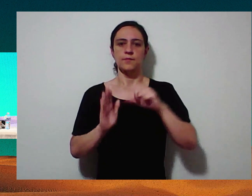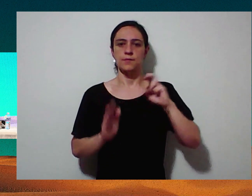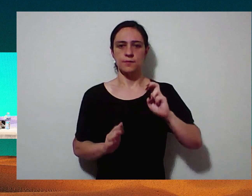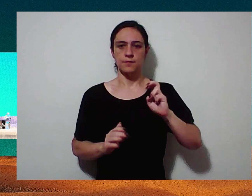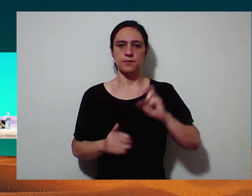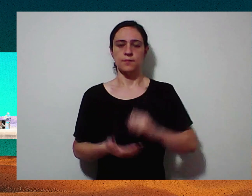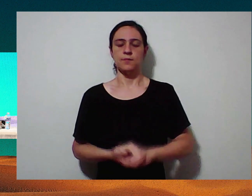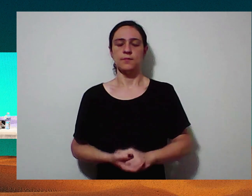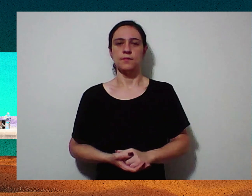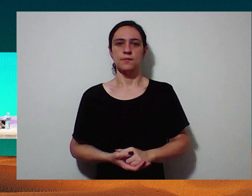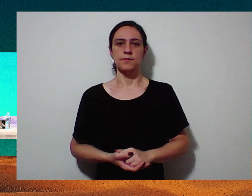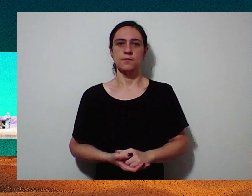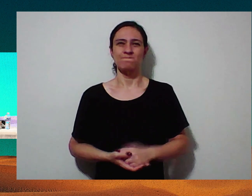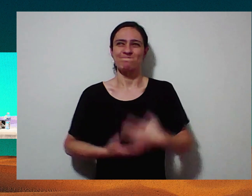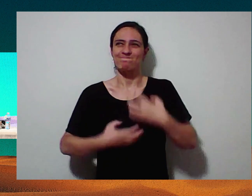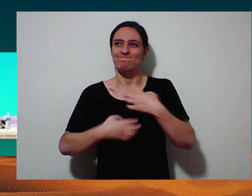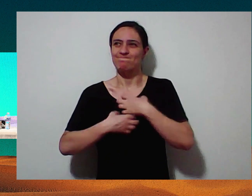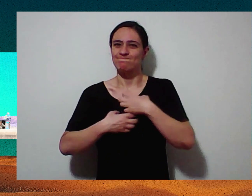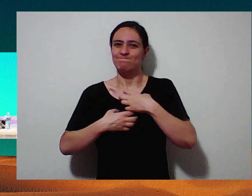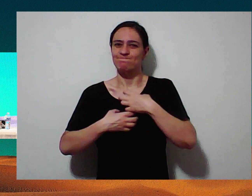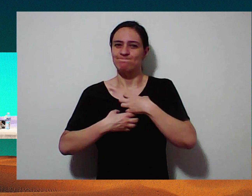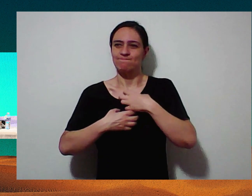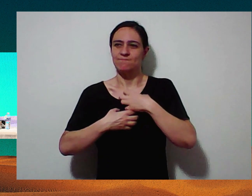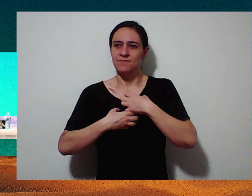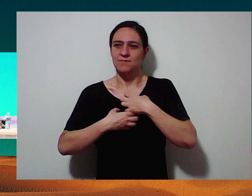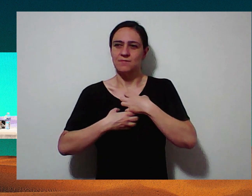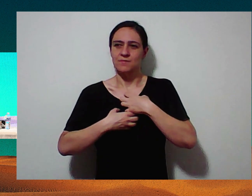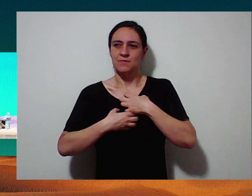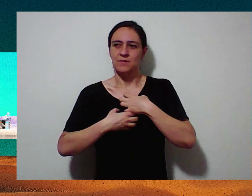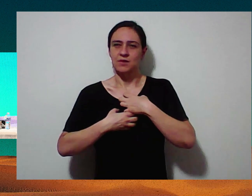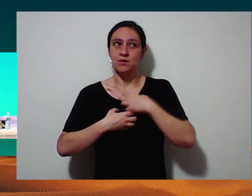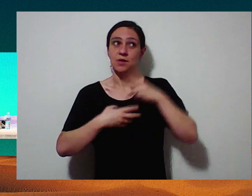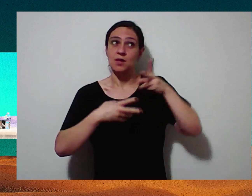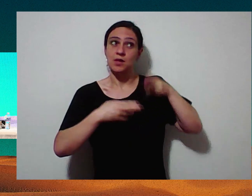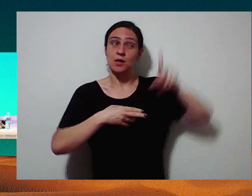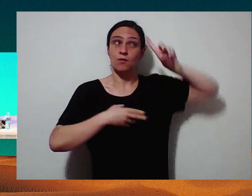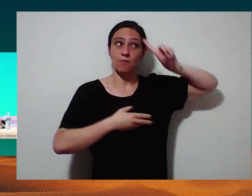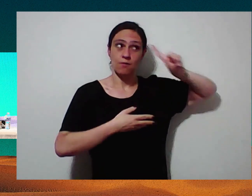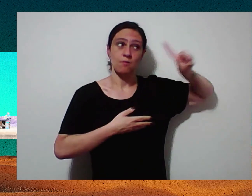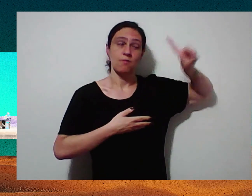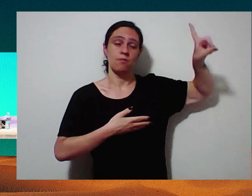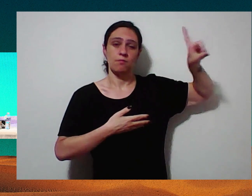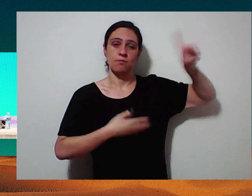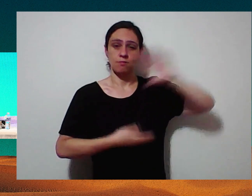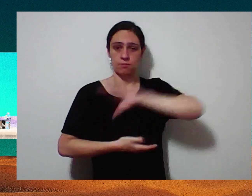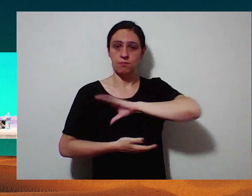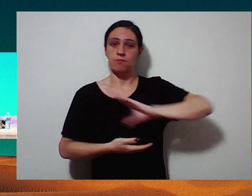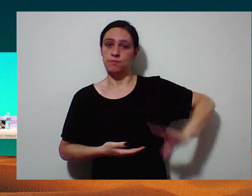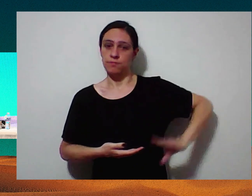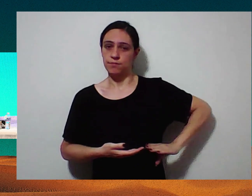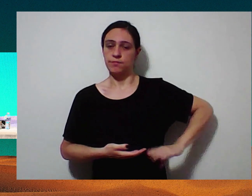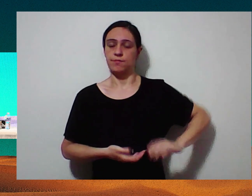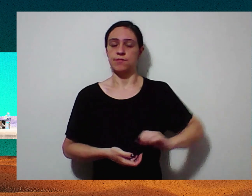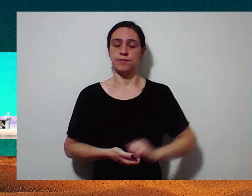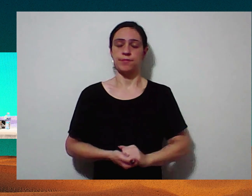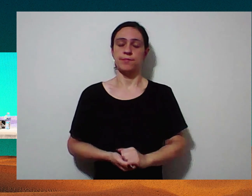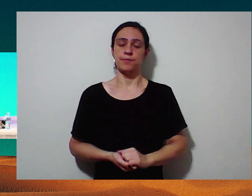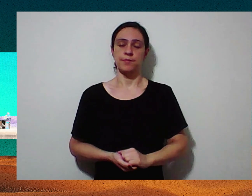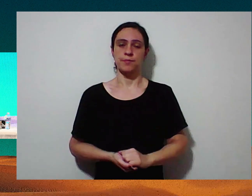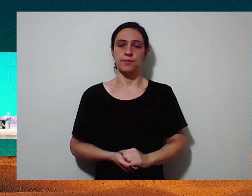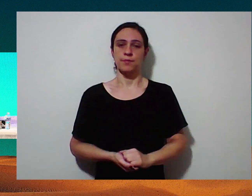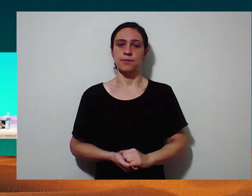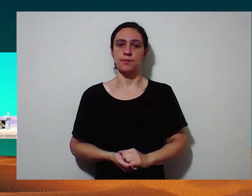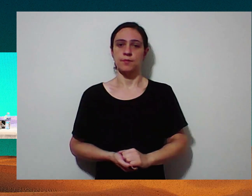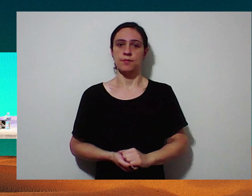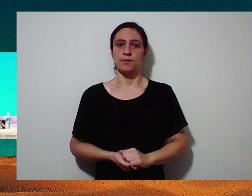mesmo sentimento que houve também em Cristo Jesus. Verse 5. Let this mind be in you, which was also in Christ Jesus. Pois